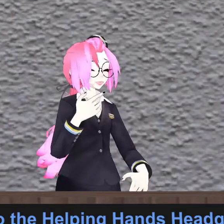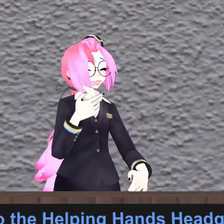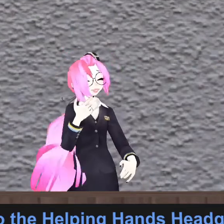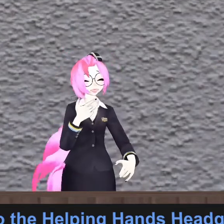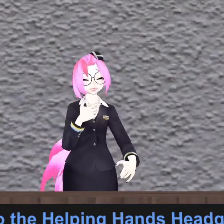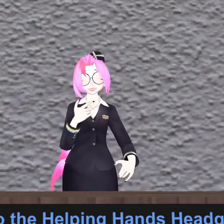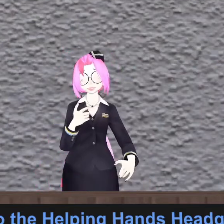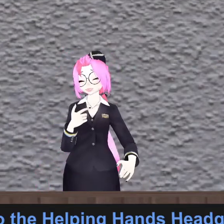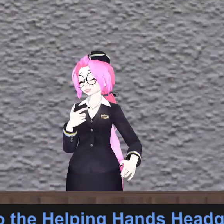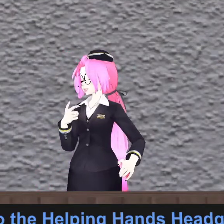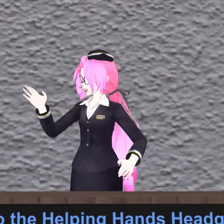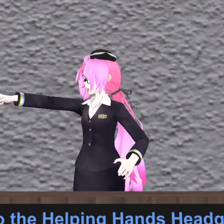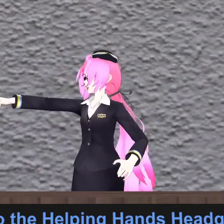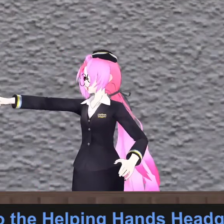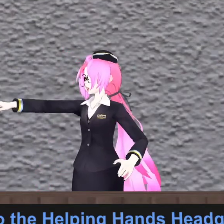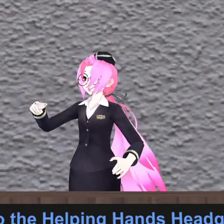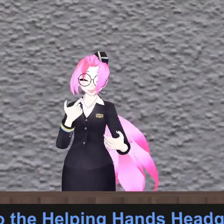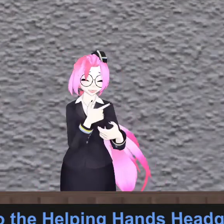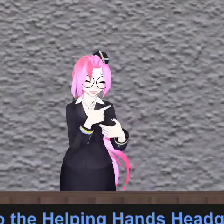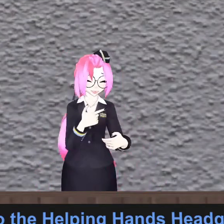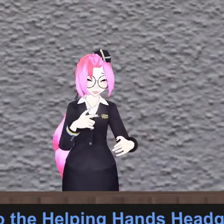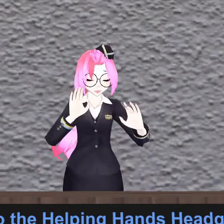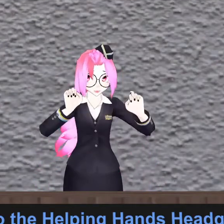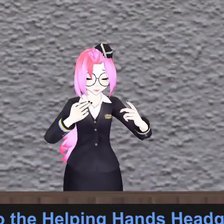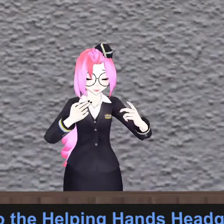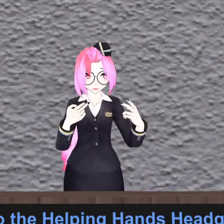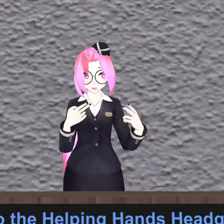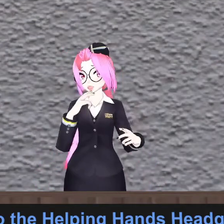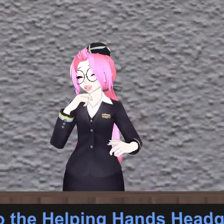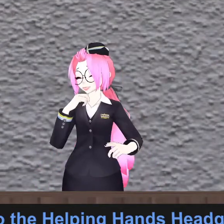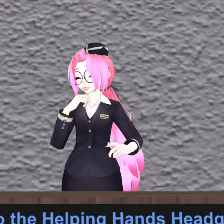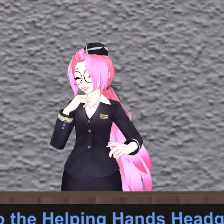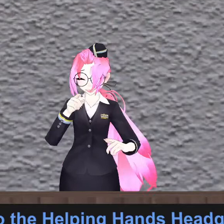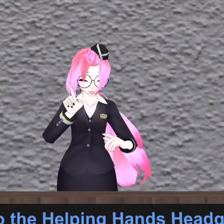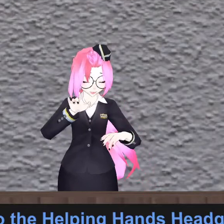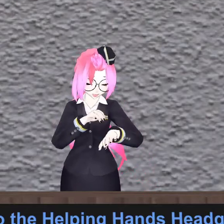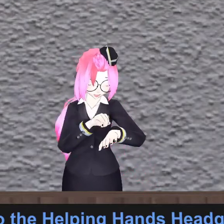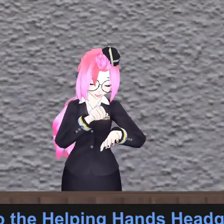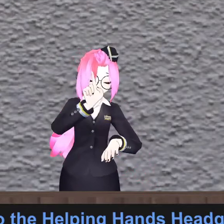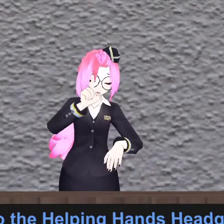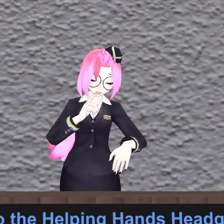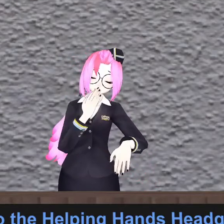did. It was Crow. Crow. Okay. Hold on, itchy. 1 second.